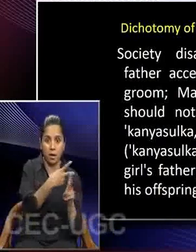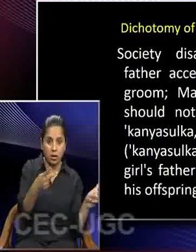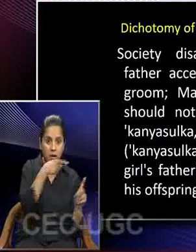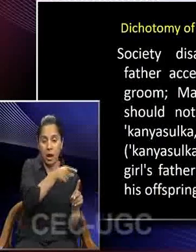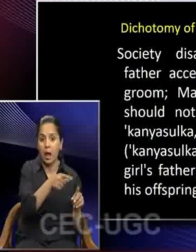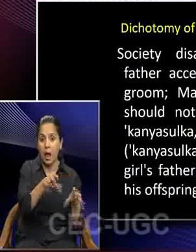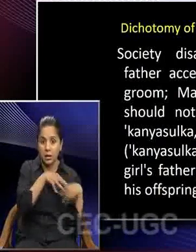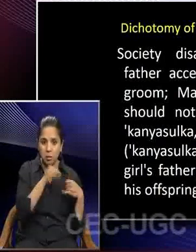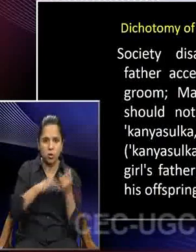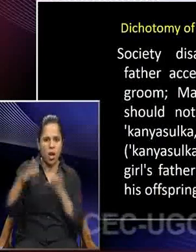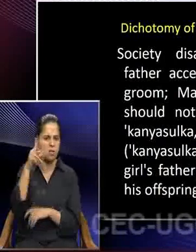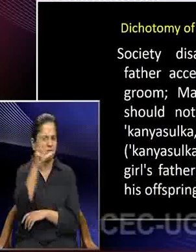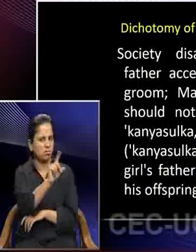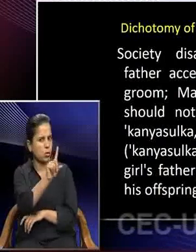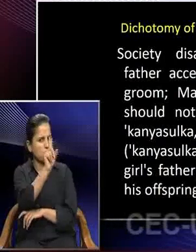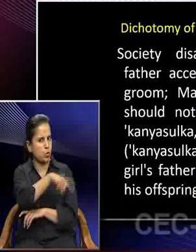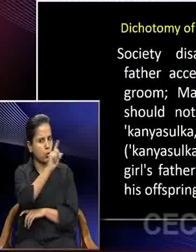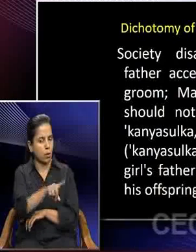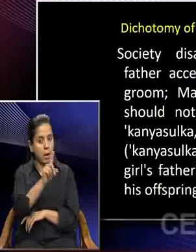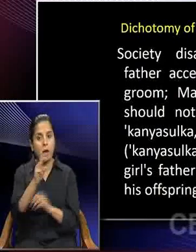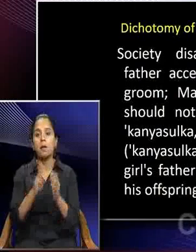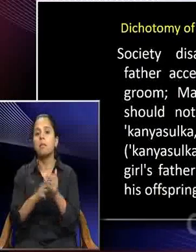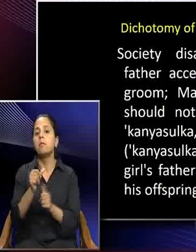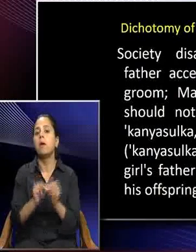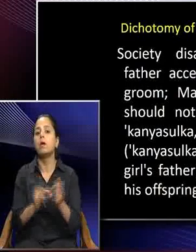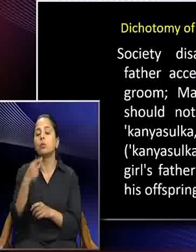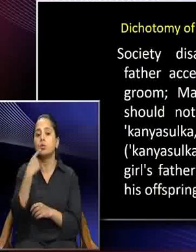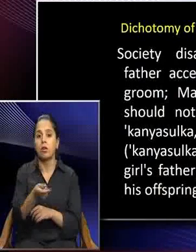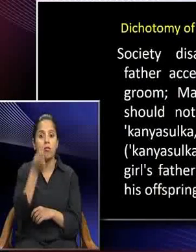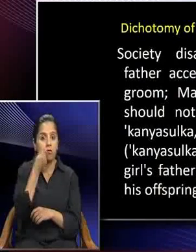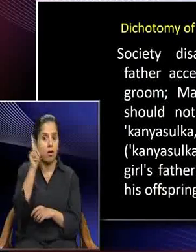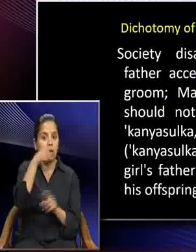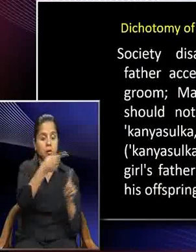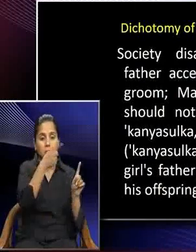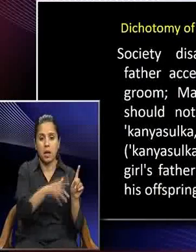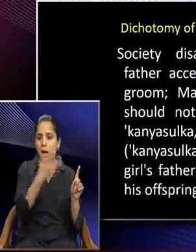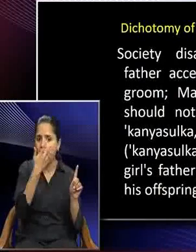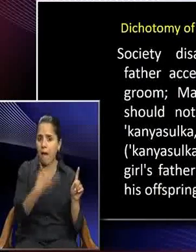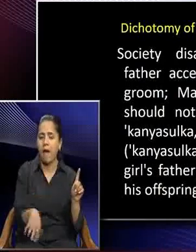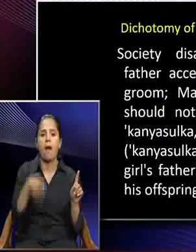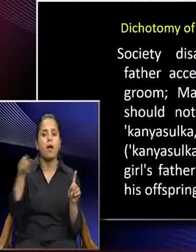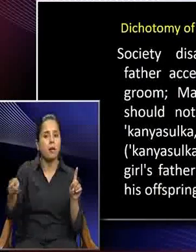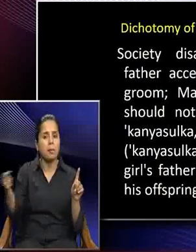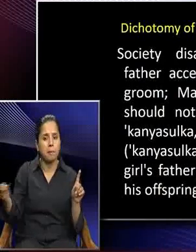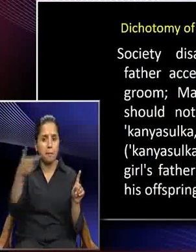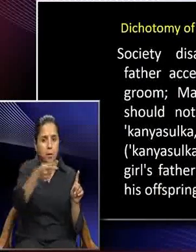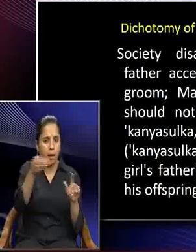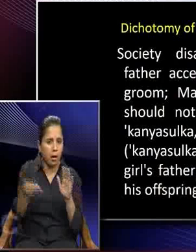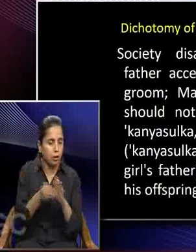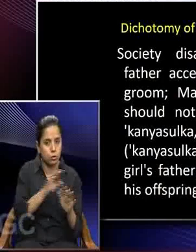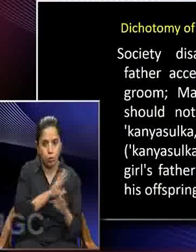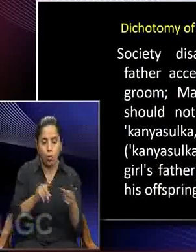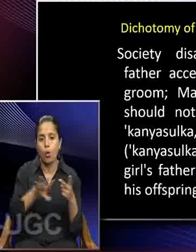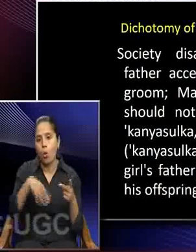family. Manu in fact had claimed that a father should not take any bride price or kanya